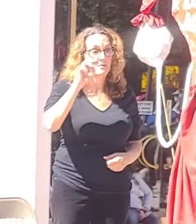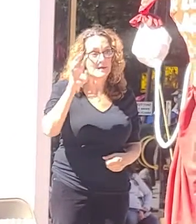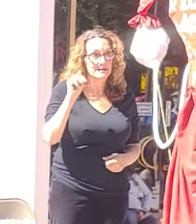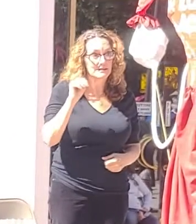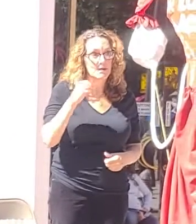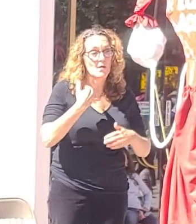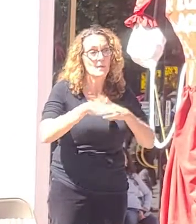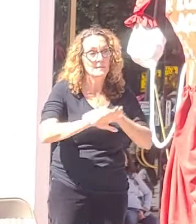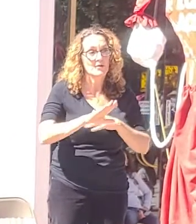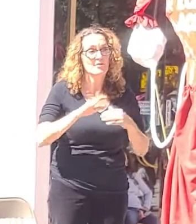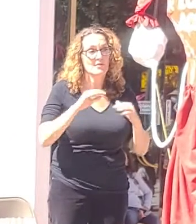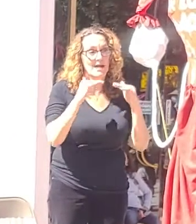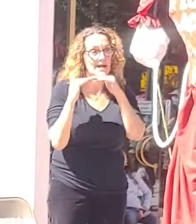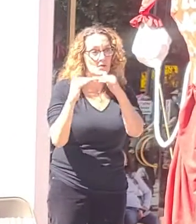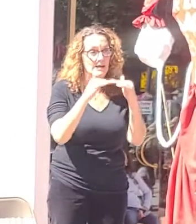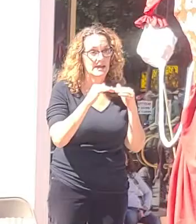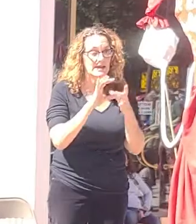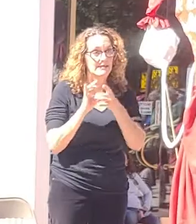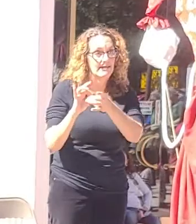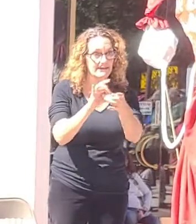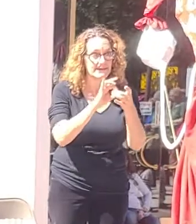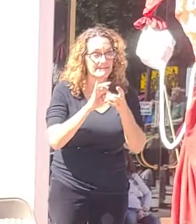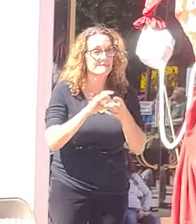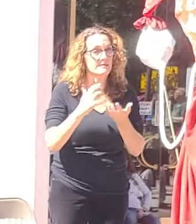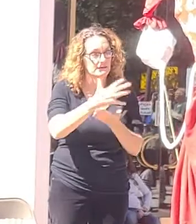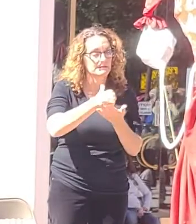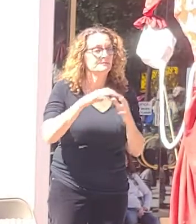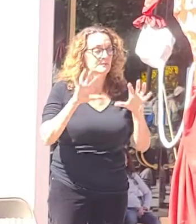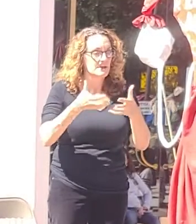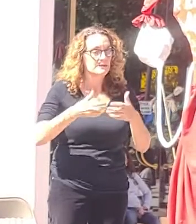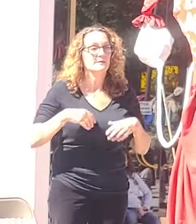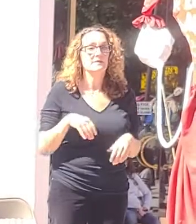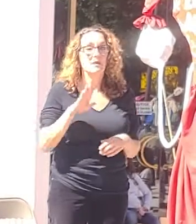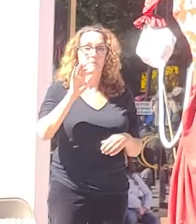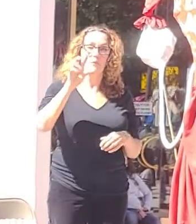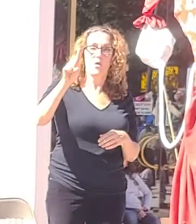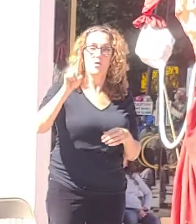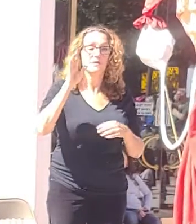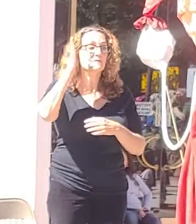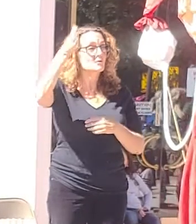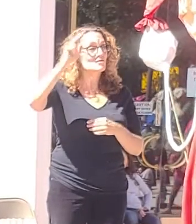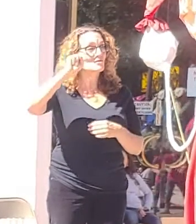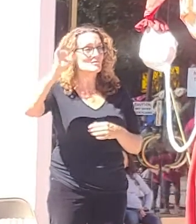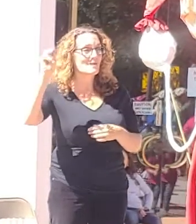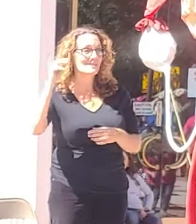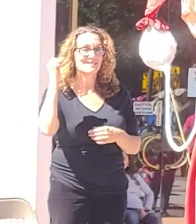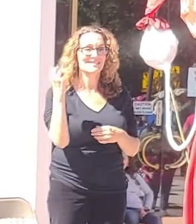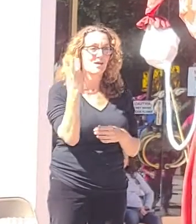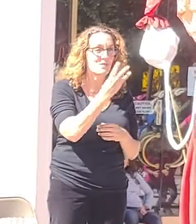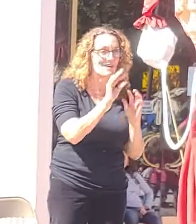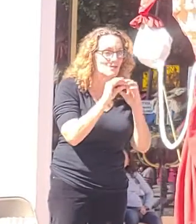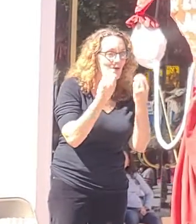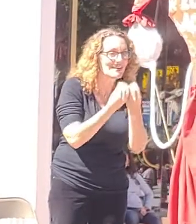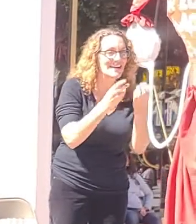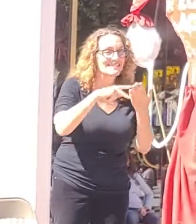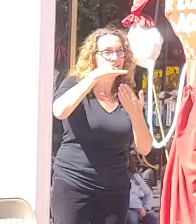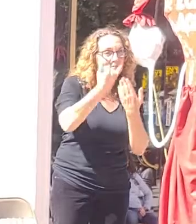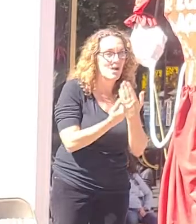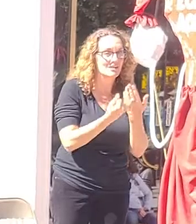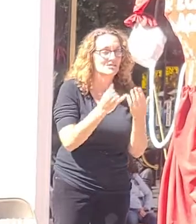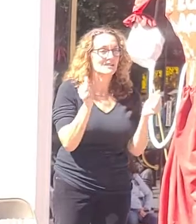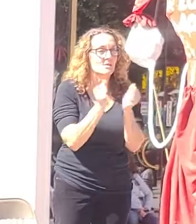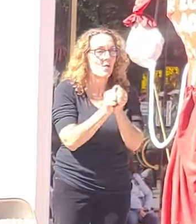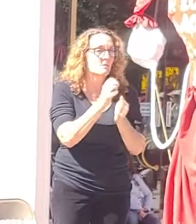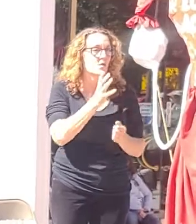Birth Equity Collaborative, Strong Families, Bold Futures New Mexico, Southwest Organizing Project's Con